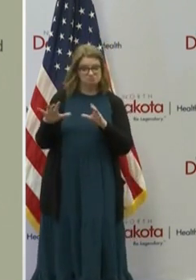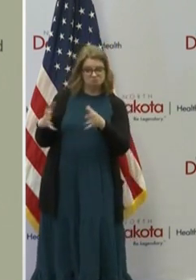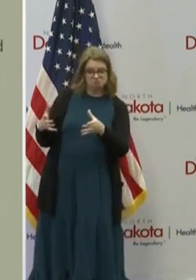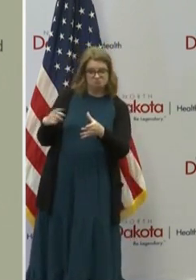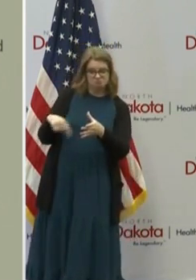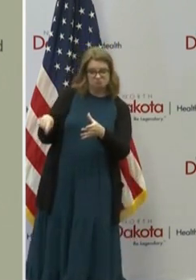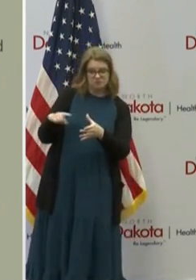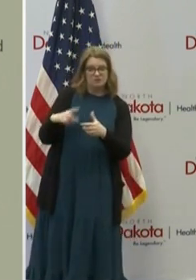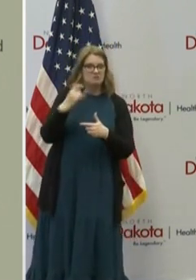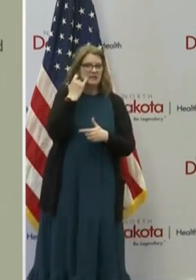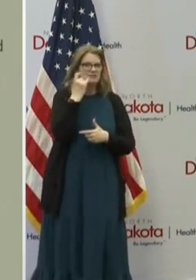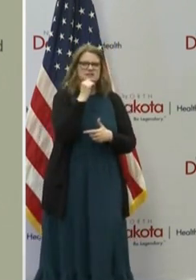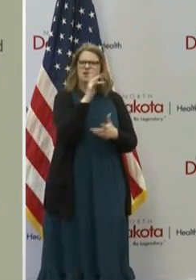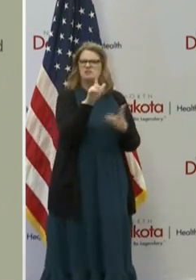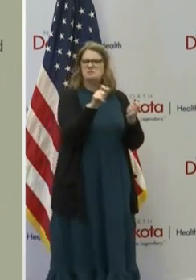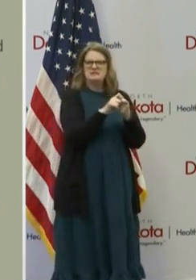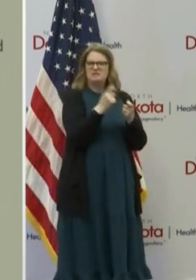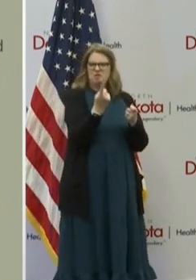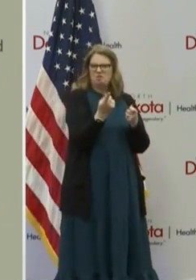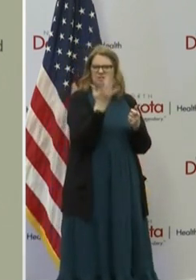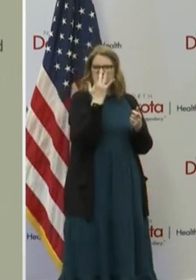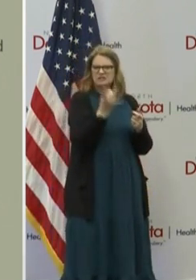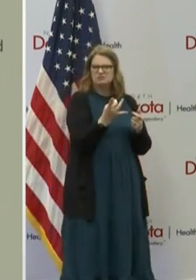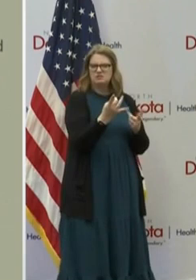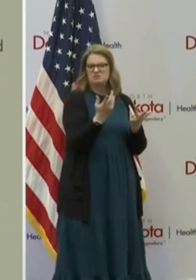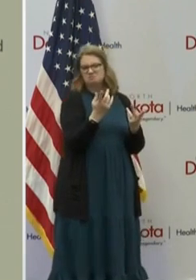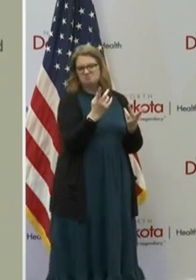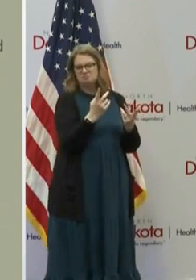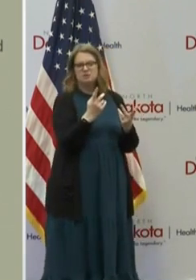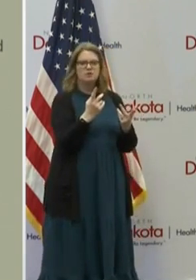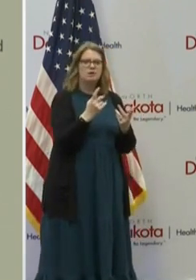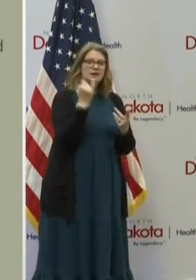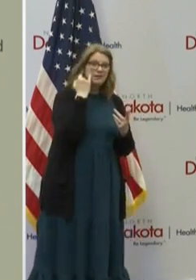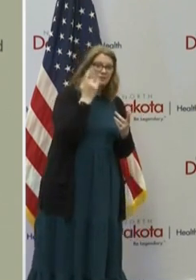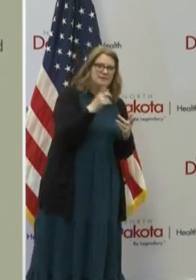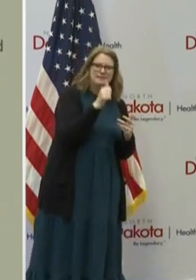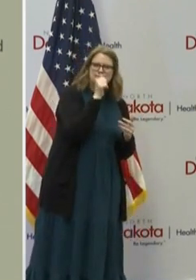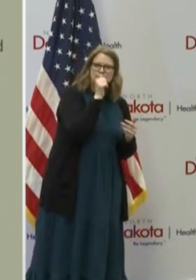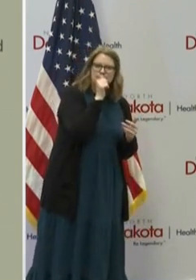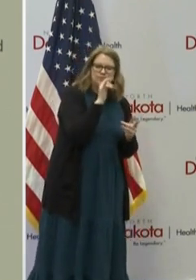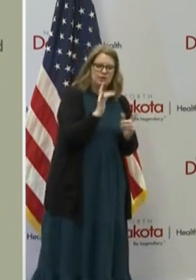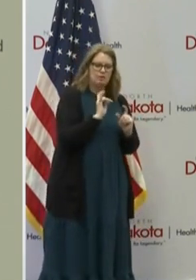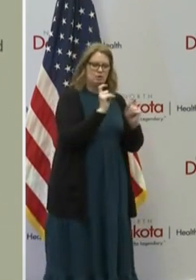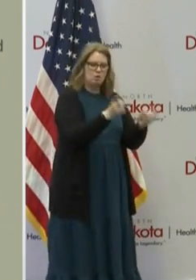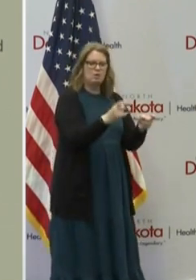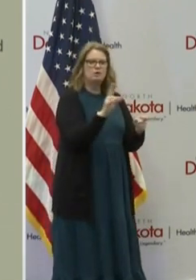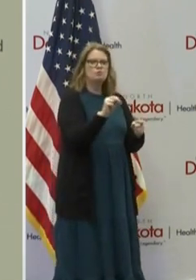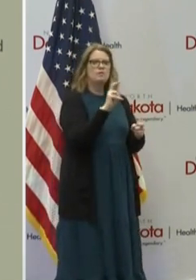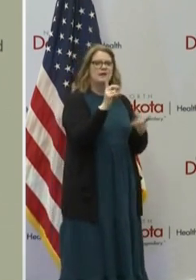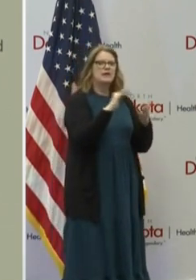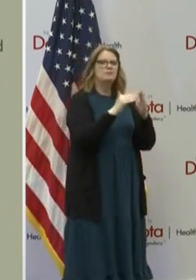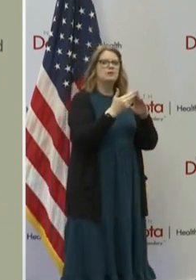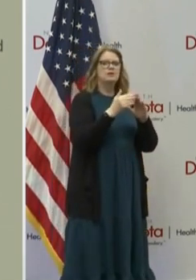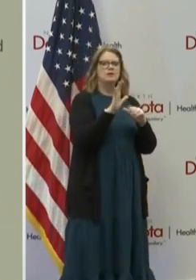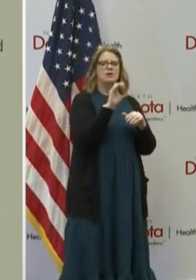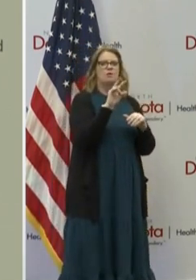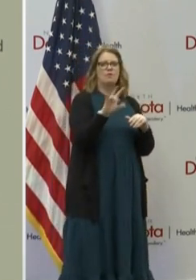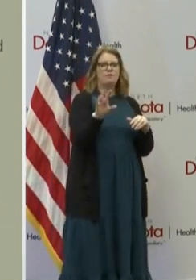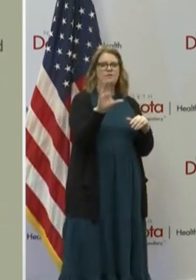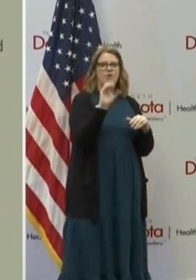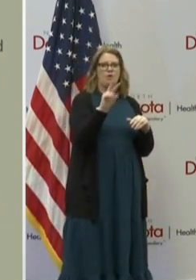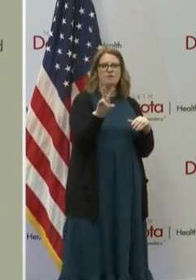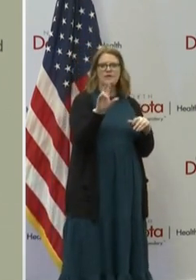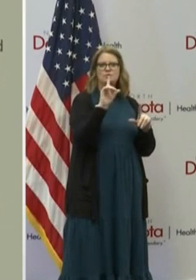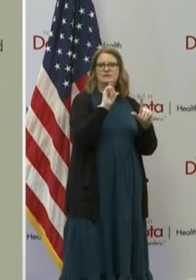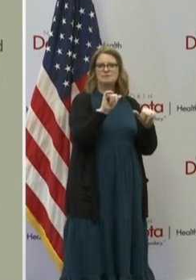with. But if you don't have a particular nonprofit that you want to support, or if you want to remain anonymous, you can donate North Dakota Community COVID-19